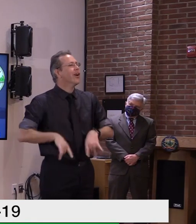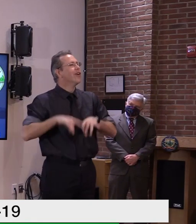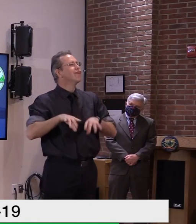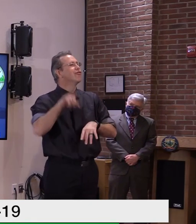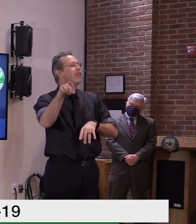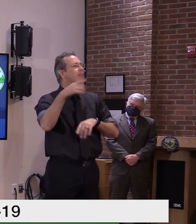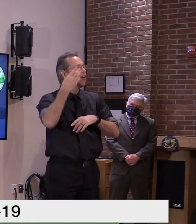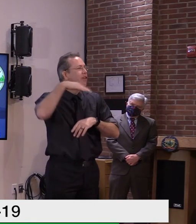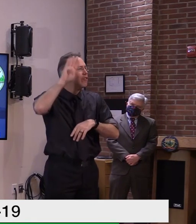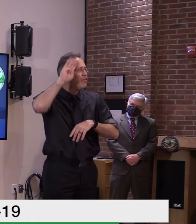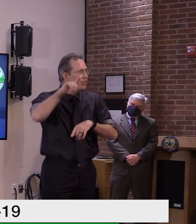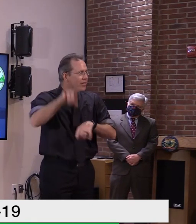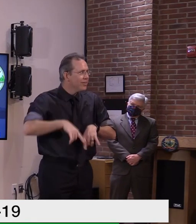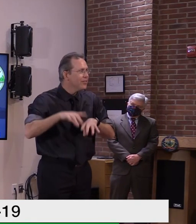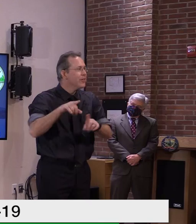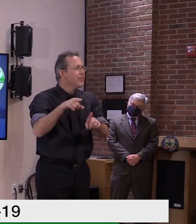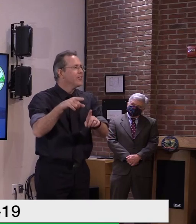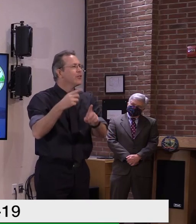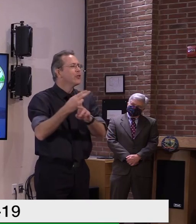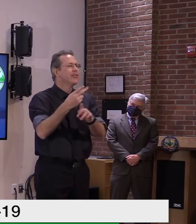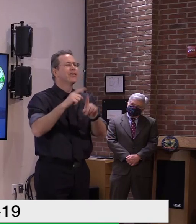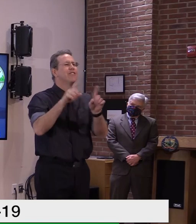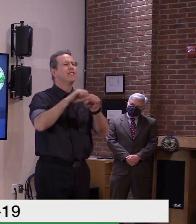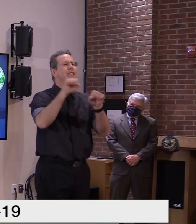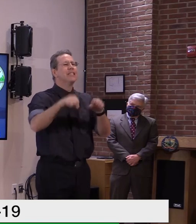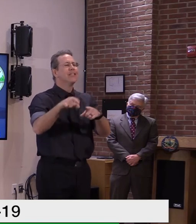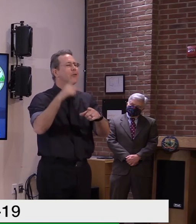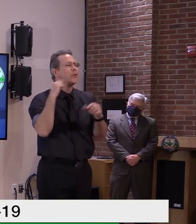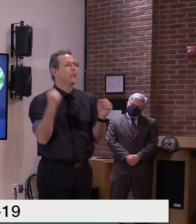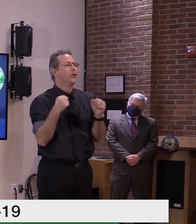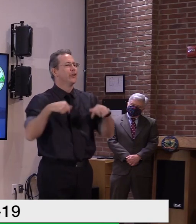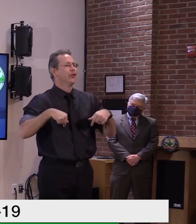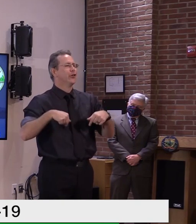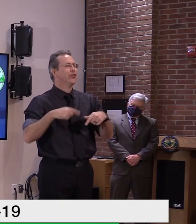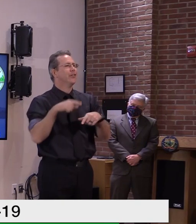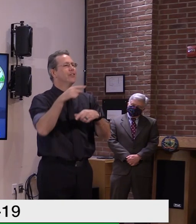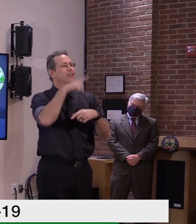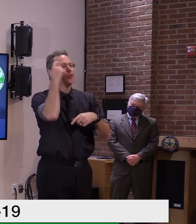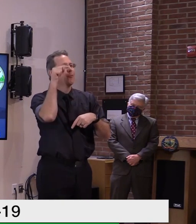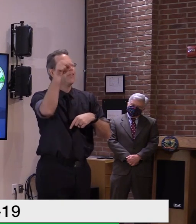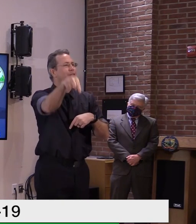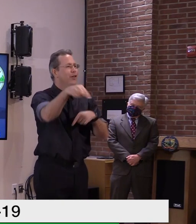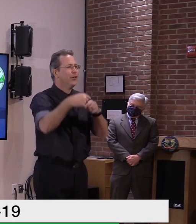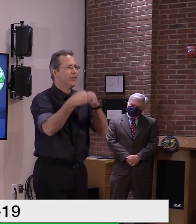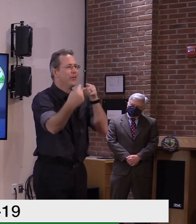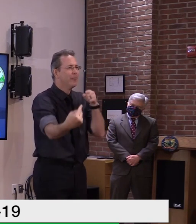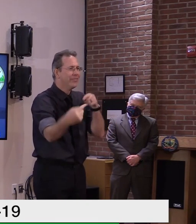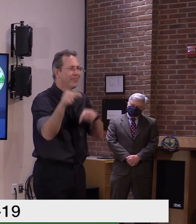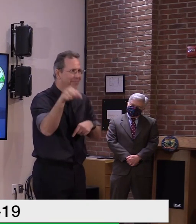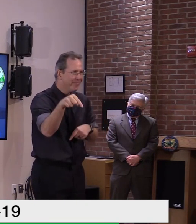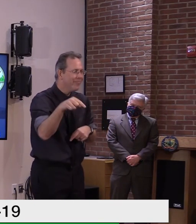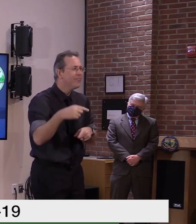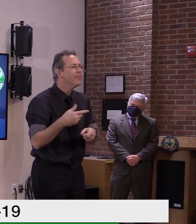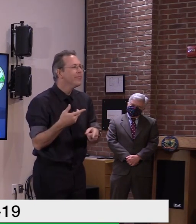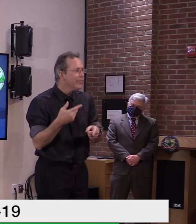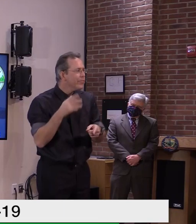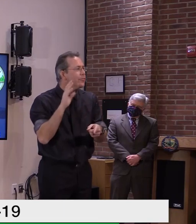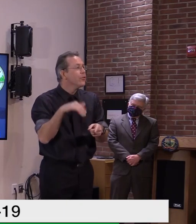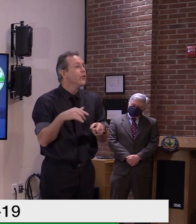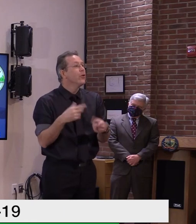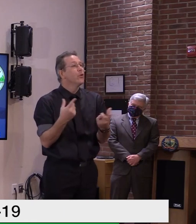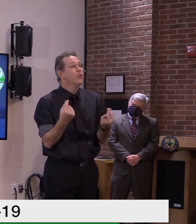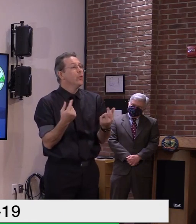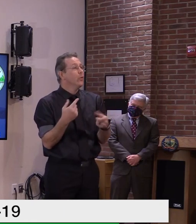ago, is that all of the behavior changes we've had to prevent the transmission